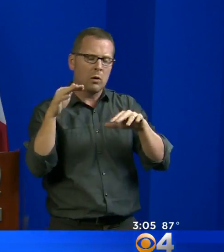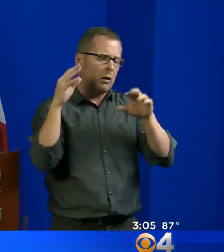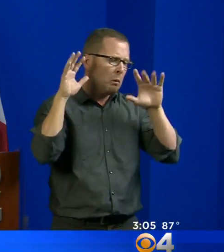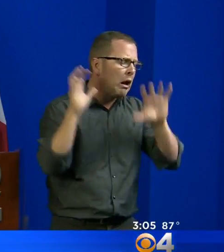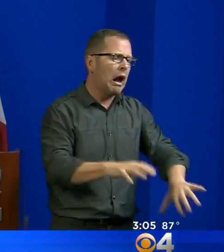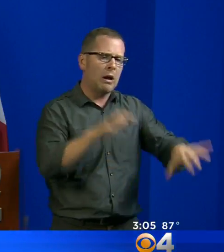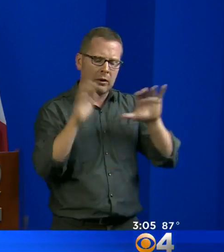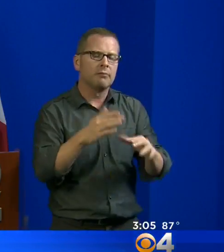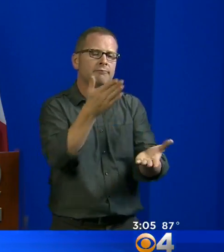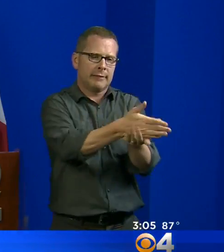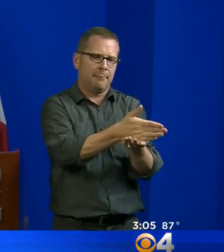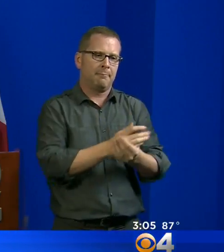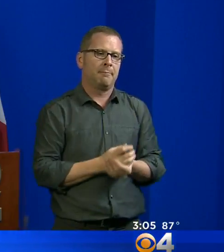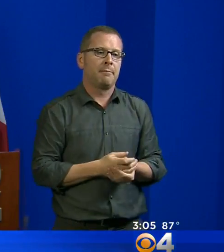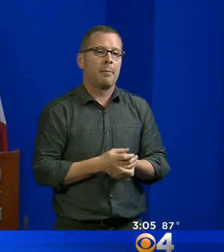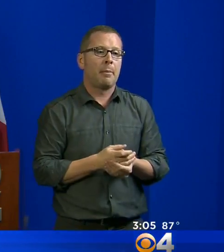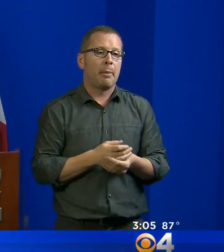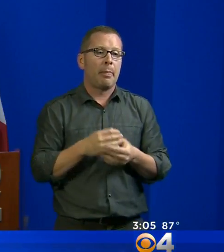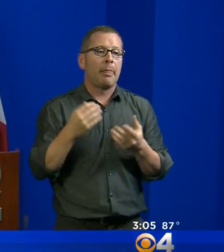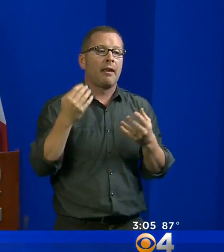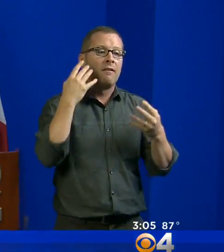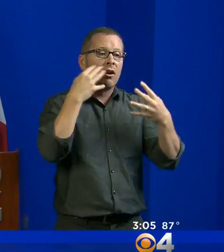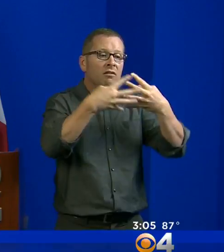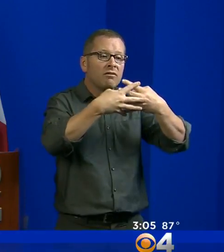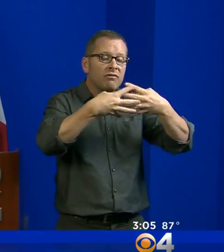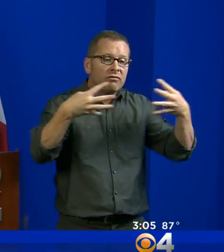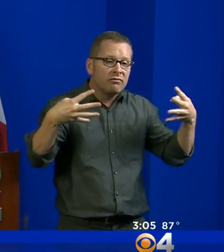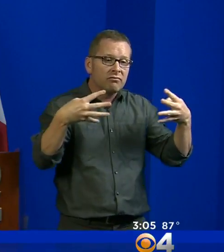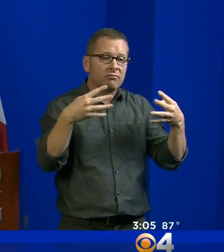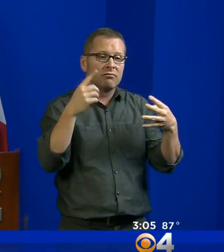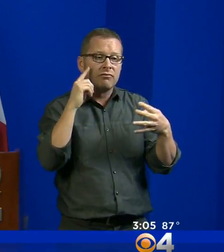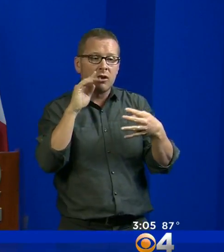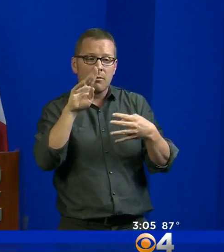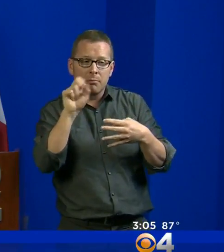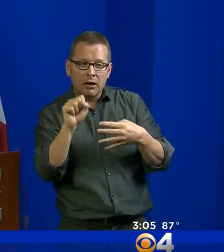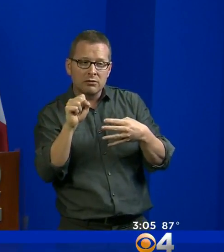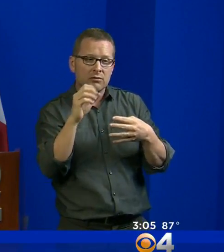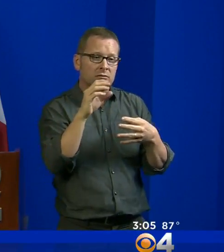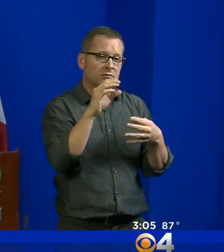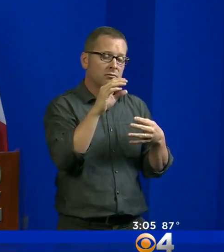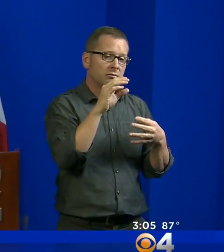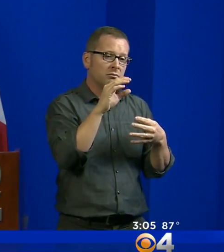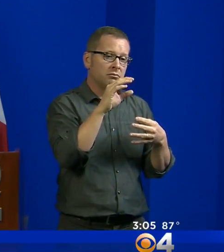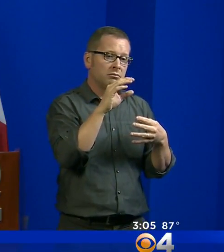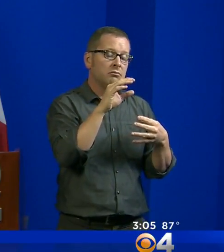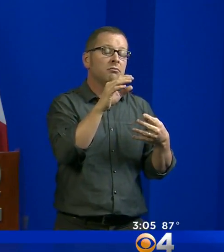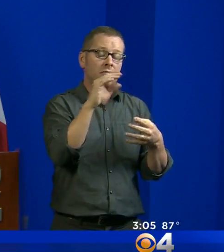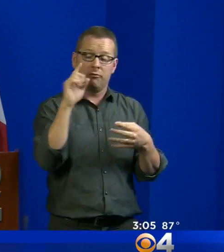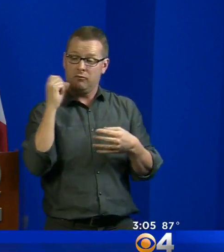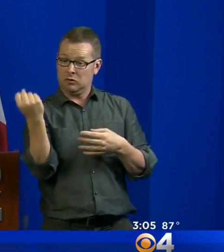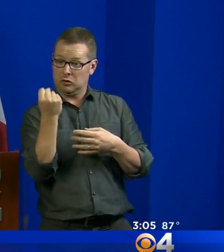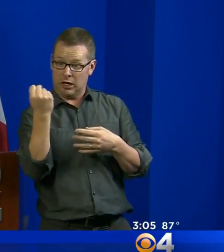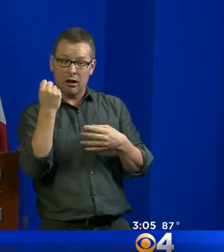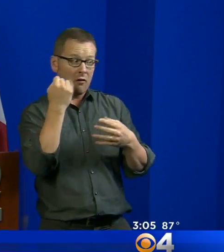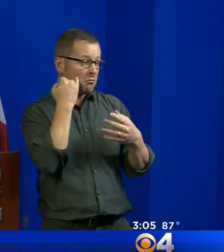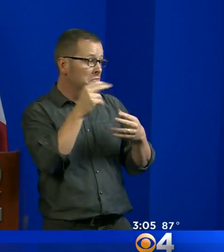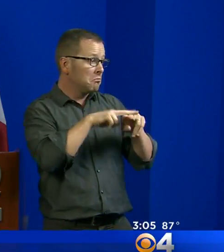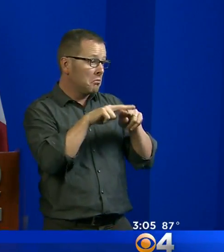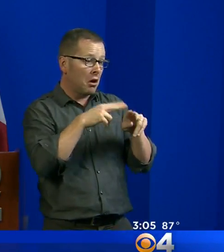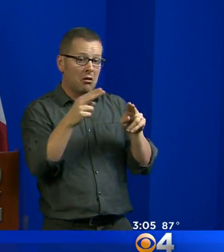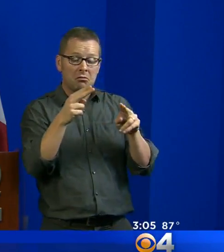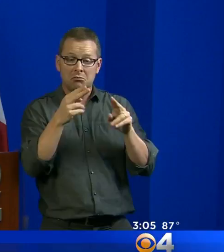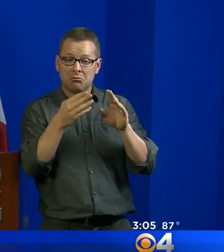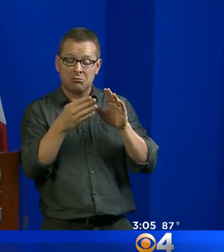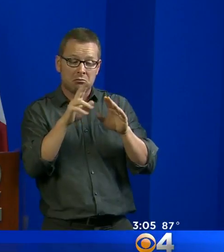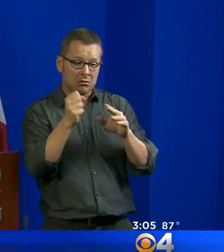including campgrounds, will be closed on Thursday, Friday, Saturday, and Sunday. Once normal operating schedules